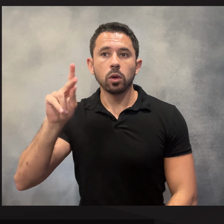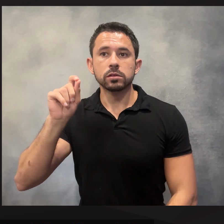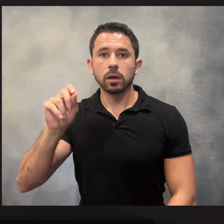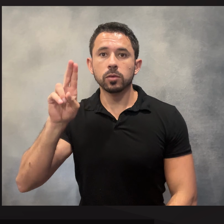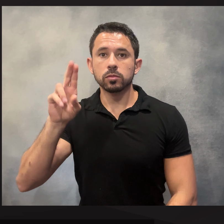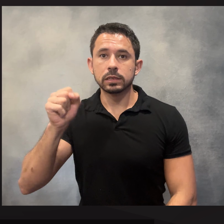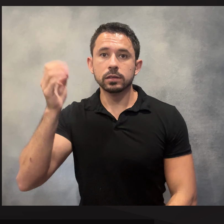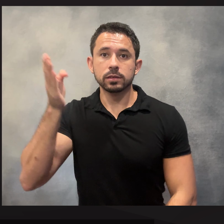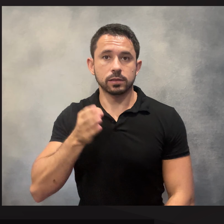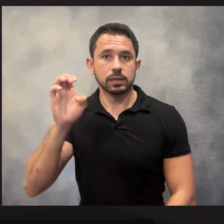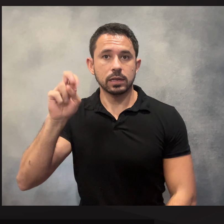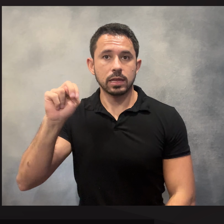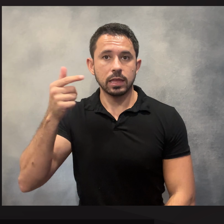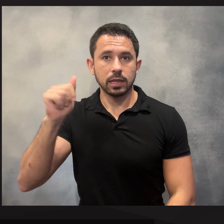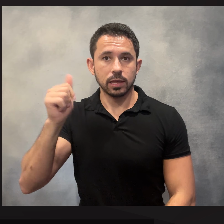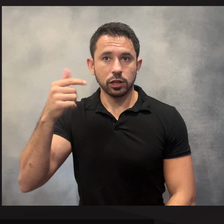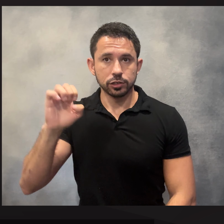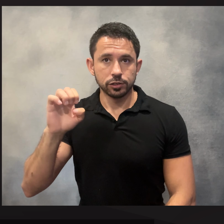opendata.cityoFnewYork.us/engage/.